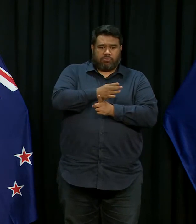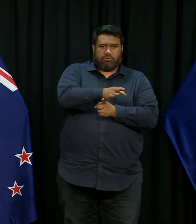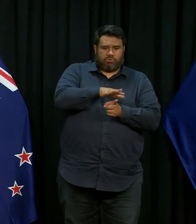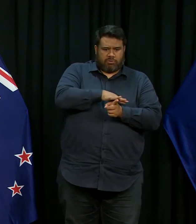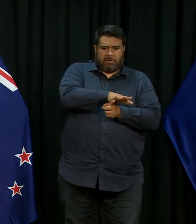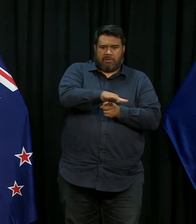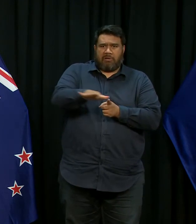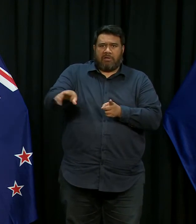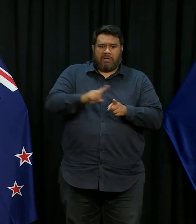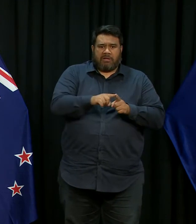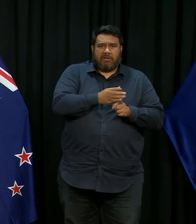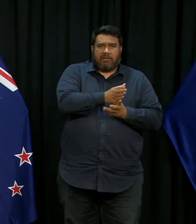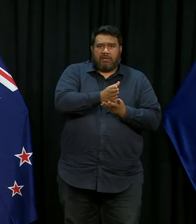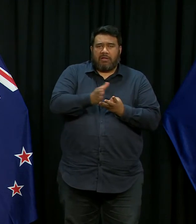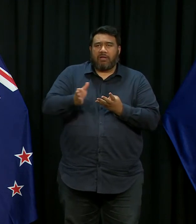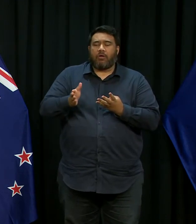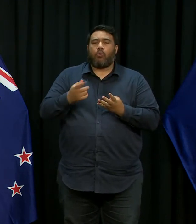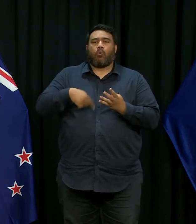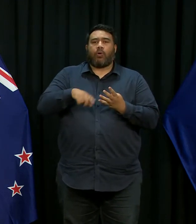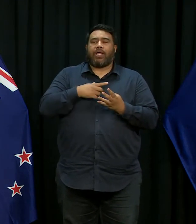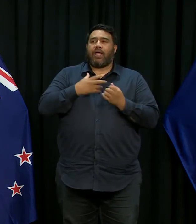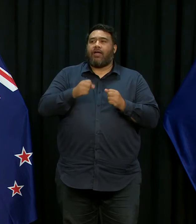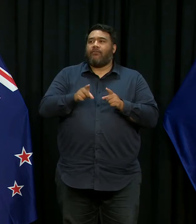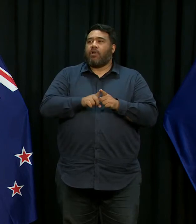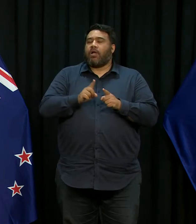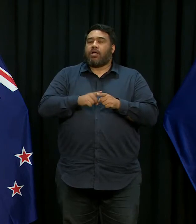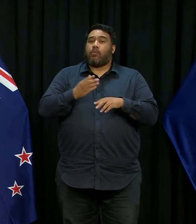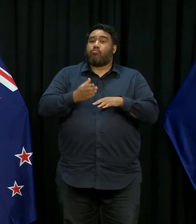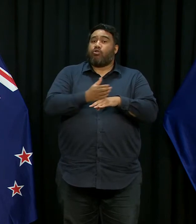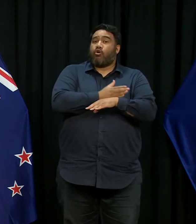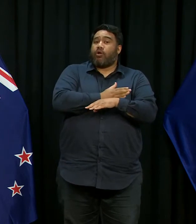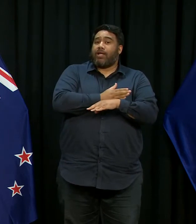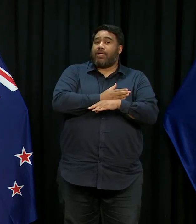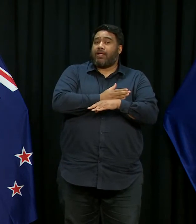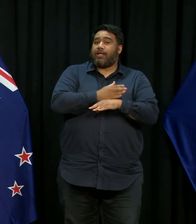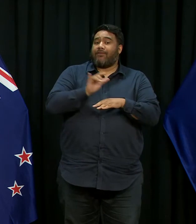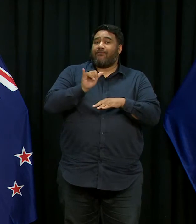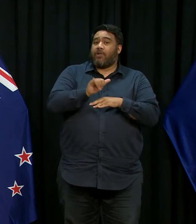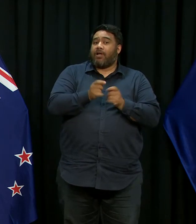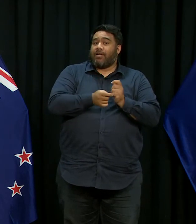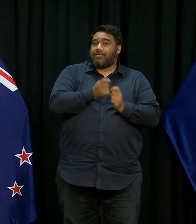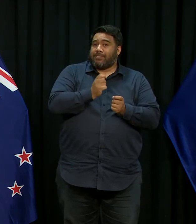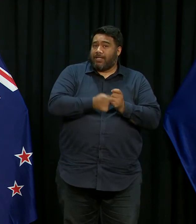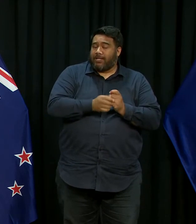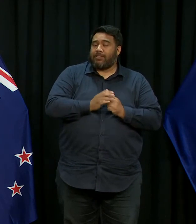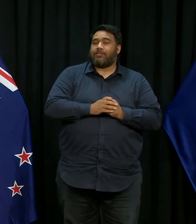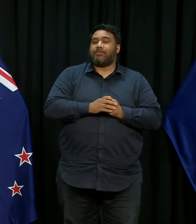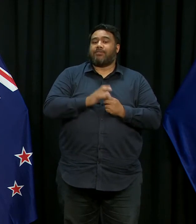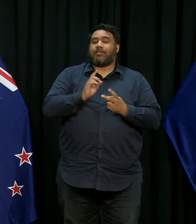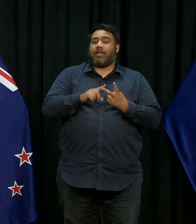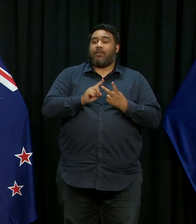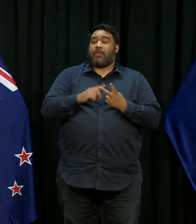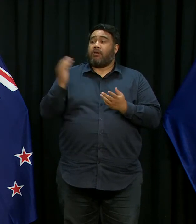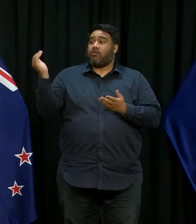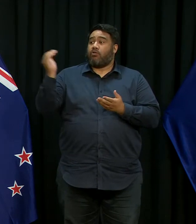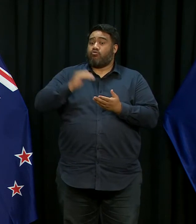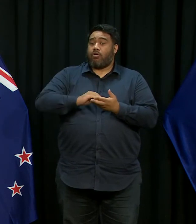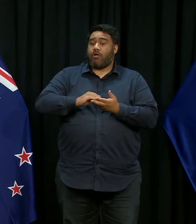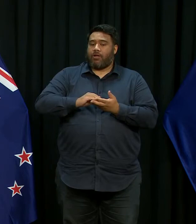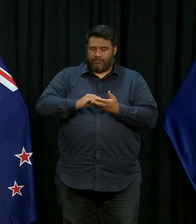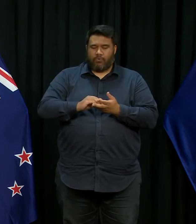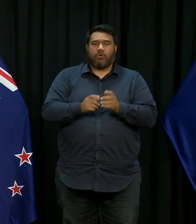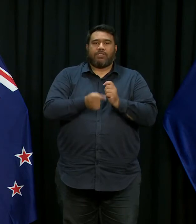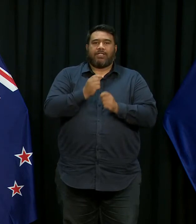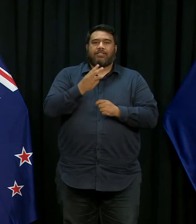testing, day zero testing in our managed isolation facilities, so now essentially someone who comes through is getting tested 4